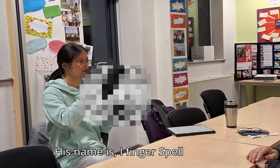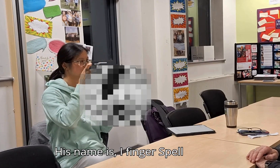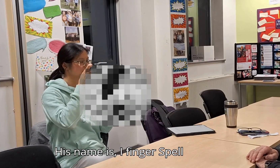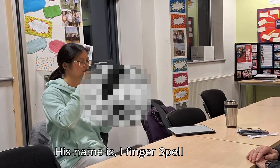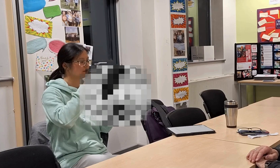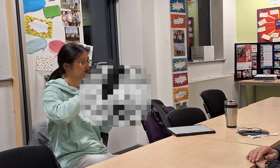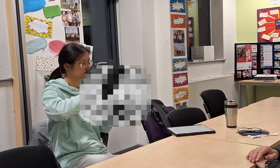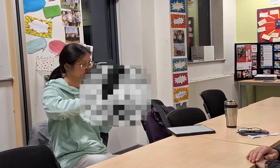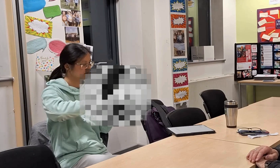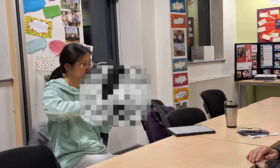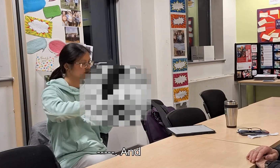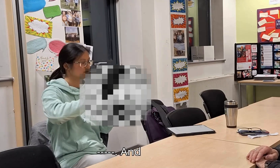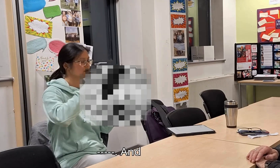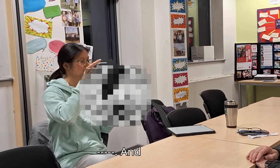spell.